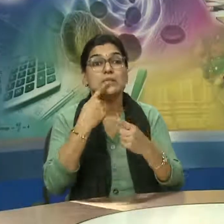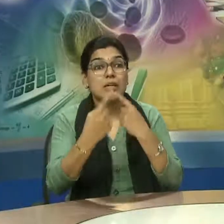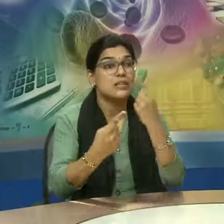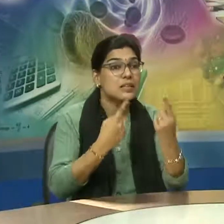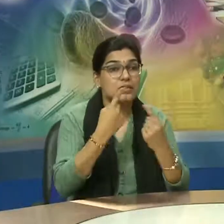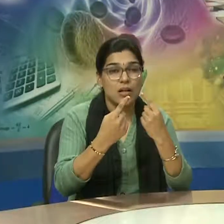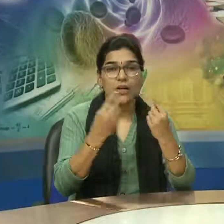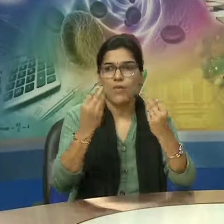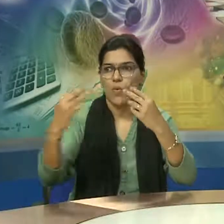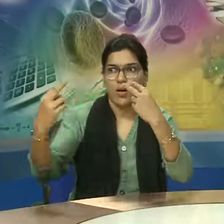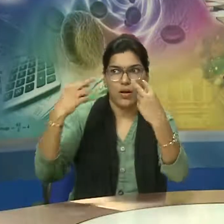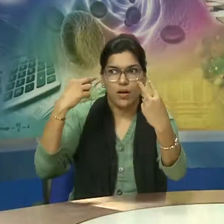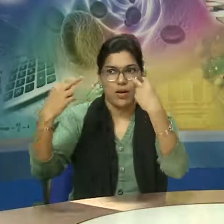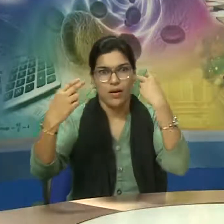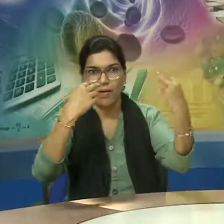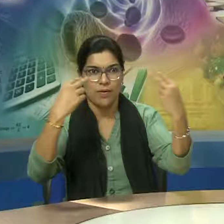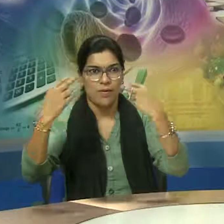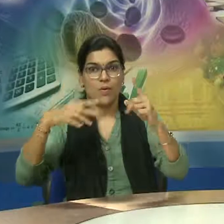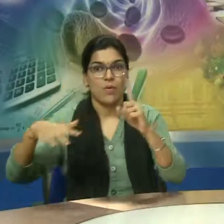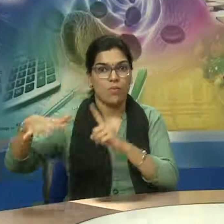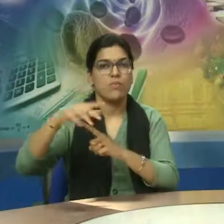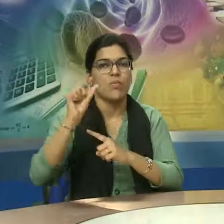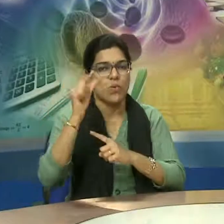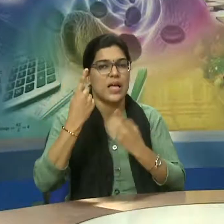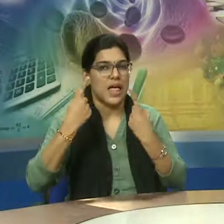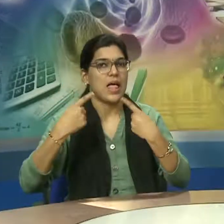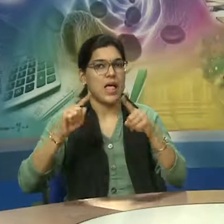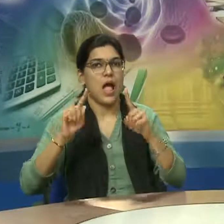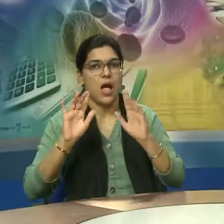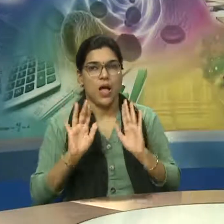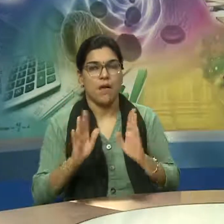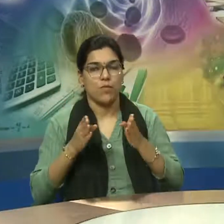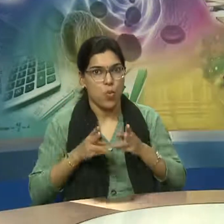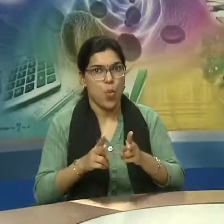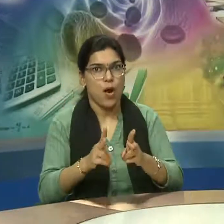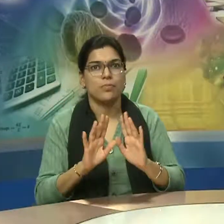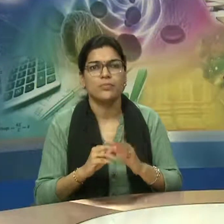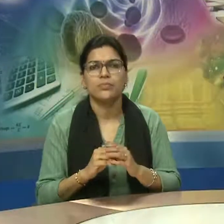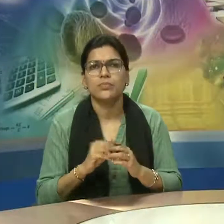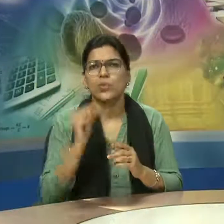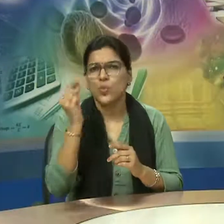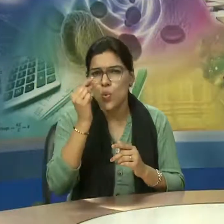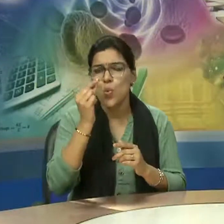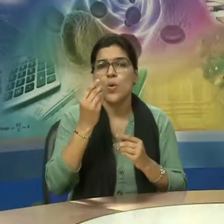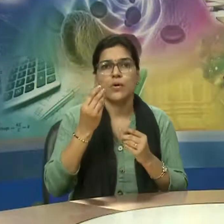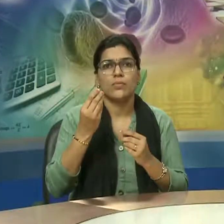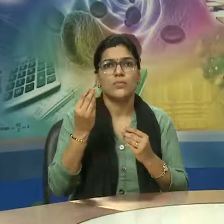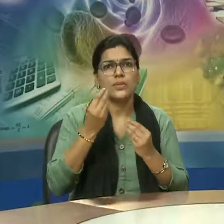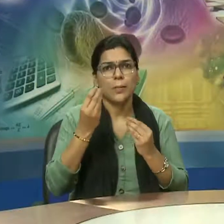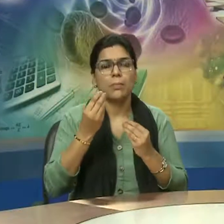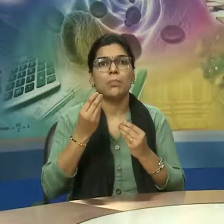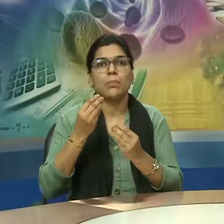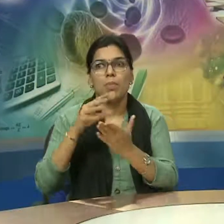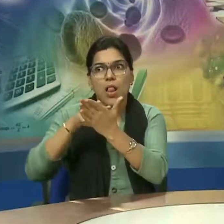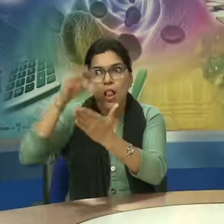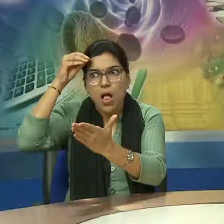Was it because it was the correct